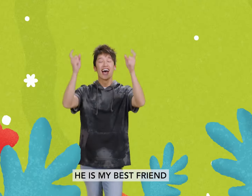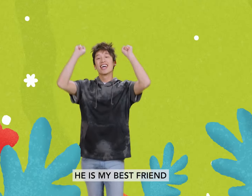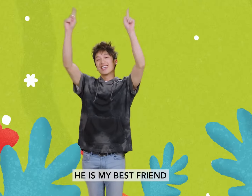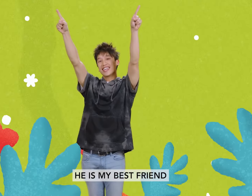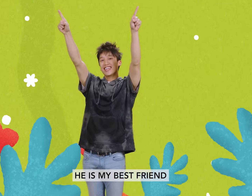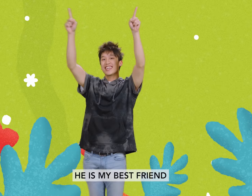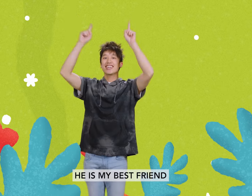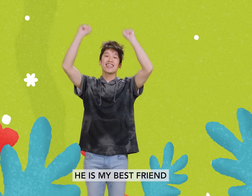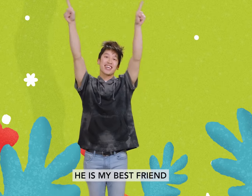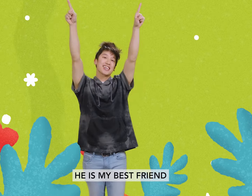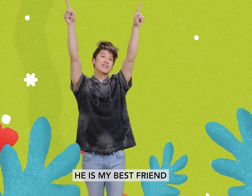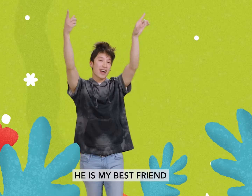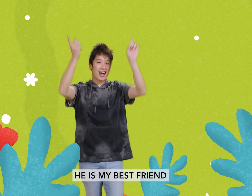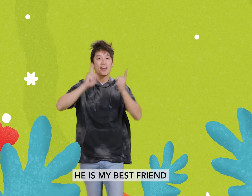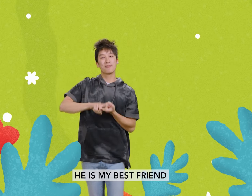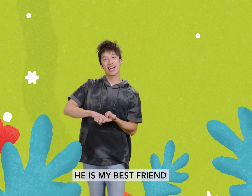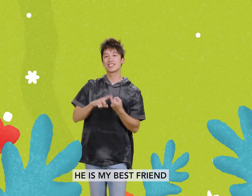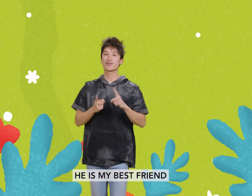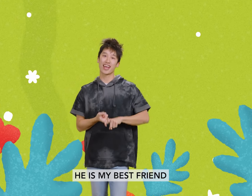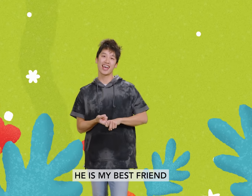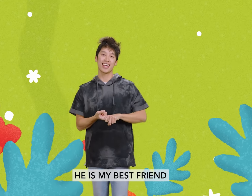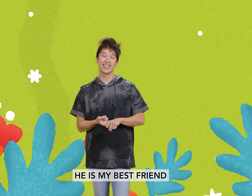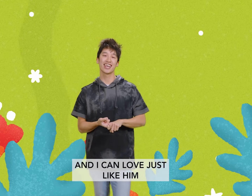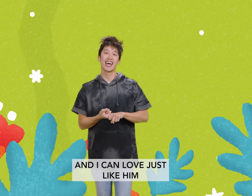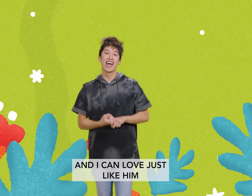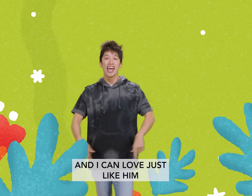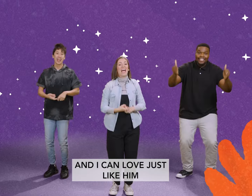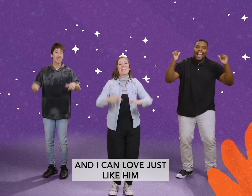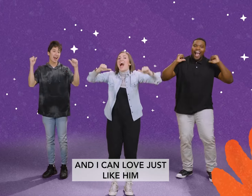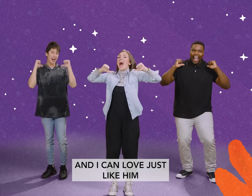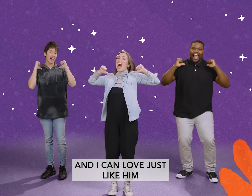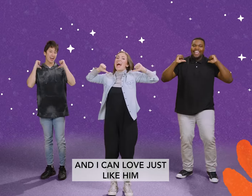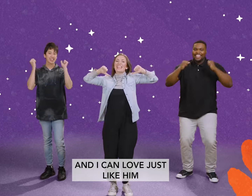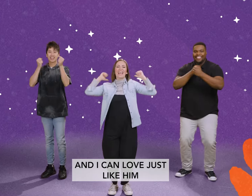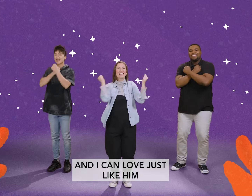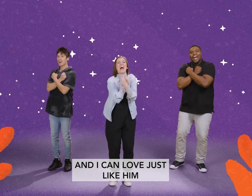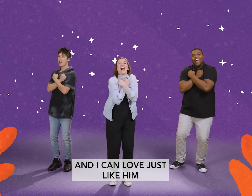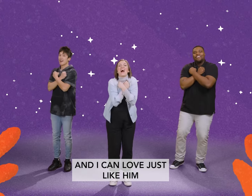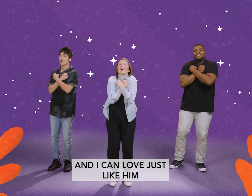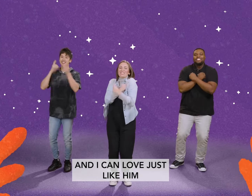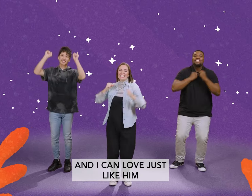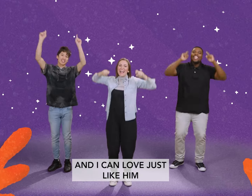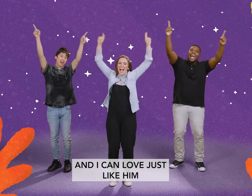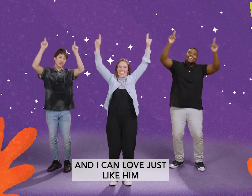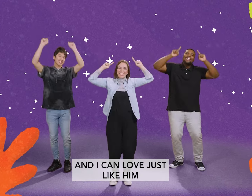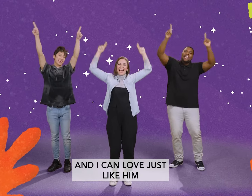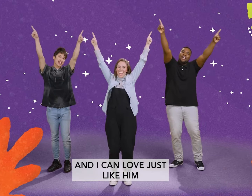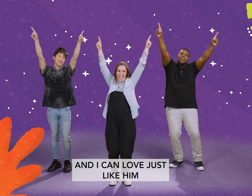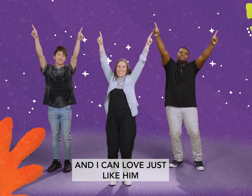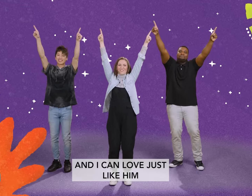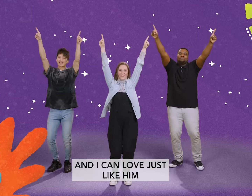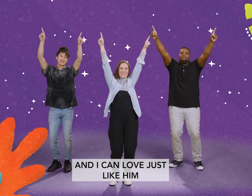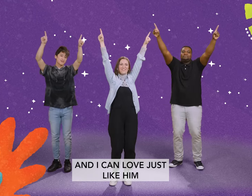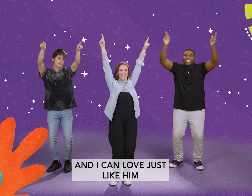no he is my best friend best friend and I can love just like him like